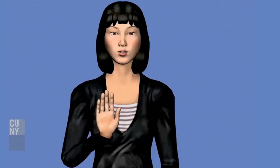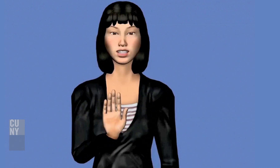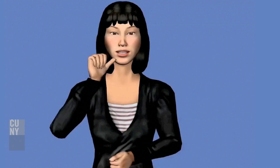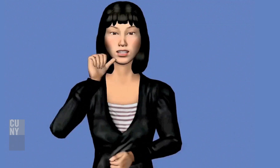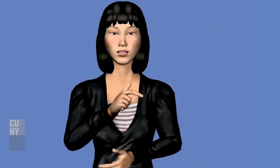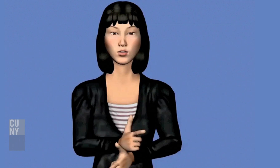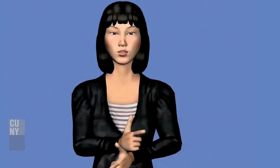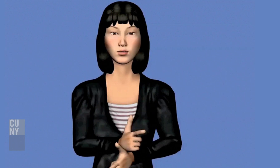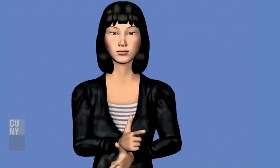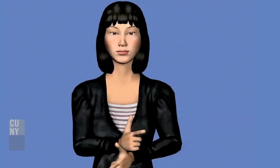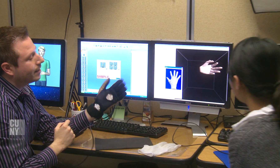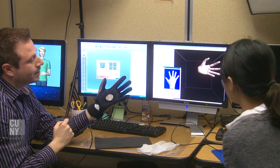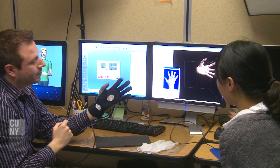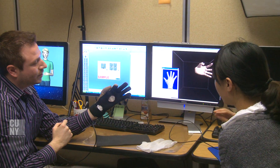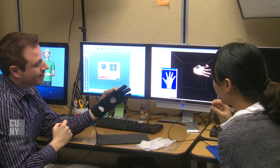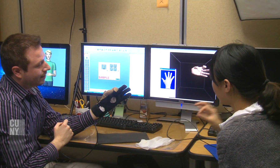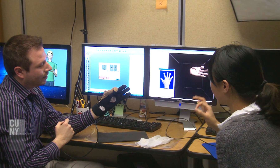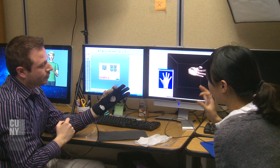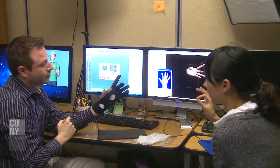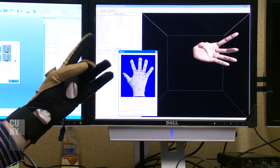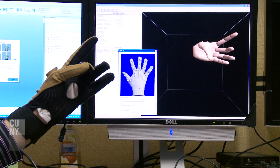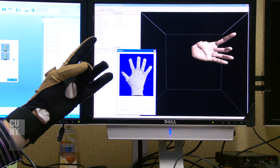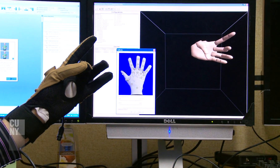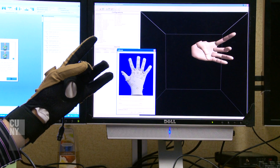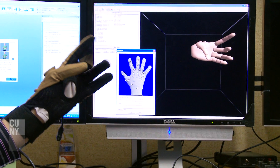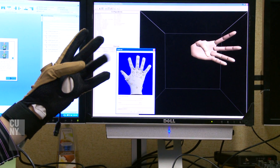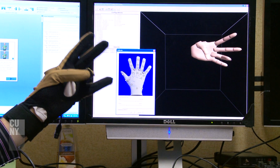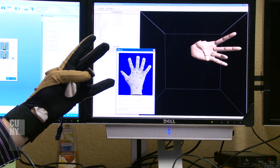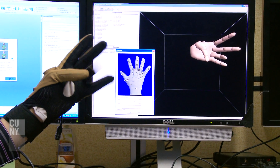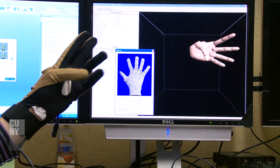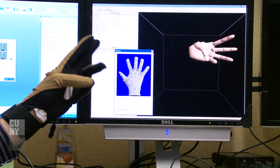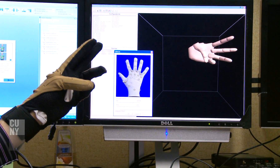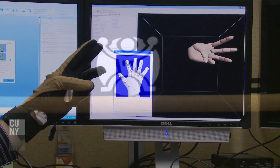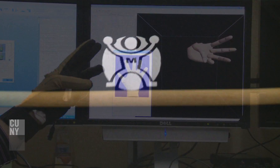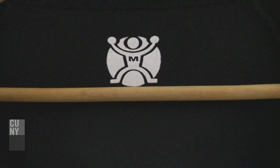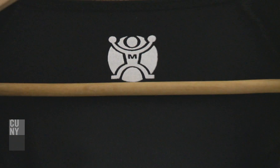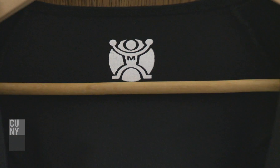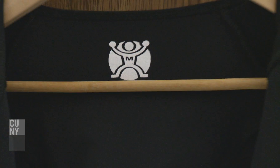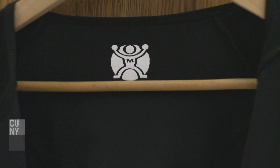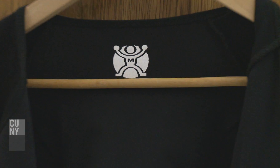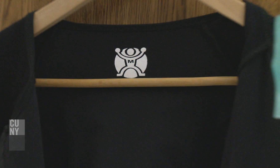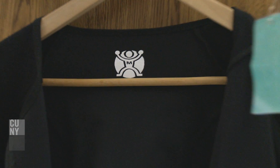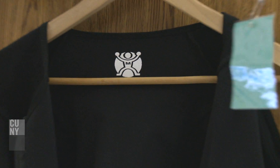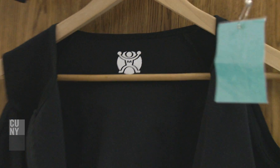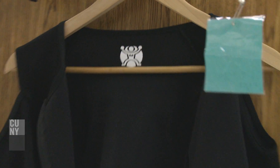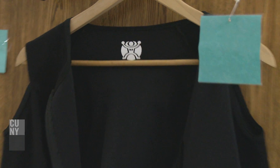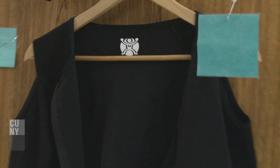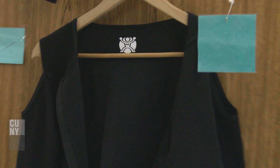So we use a variety of equipment. We use motion-capture data gloves. We also use a body suit that looks like a spandex suit that has little sensors